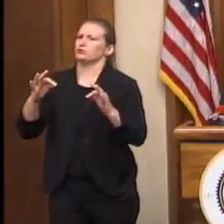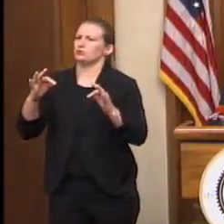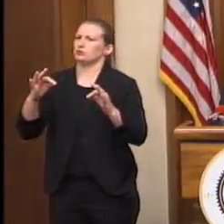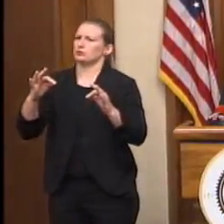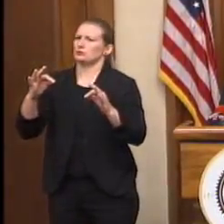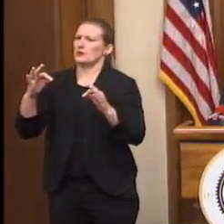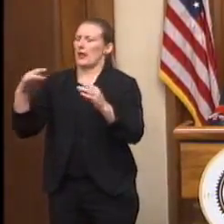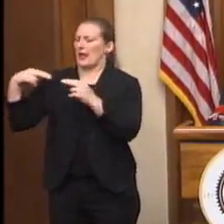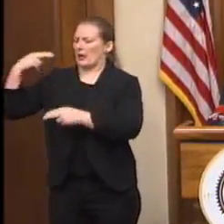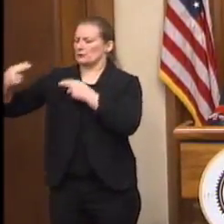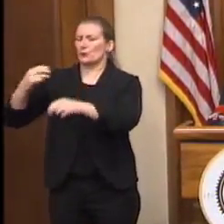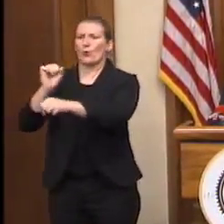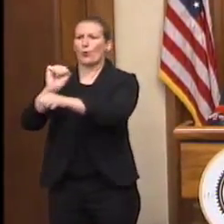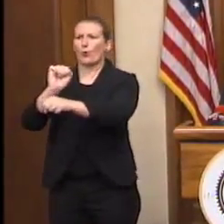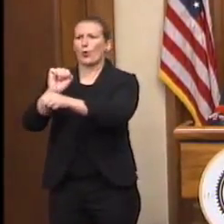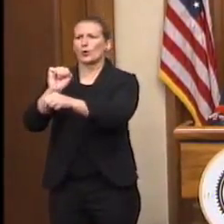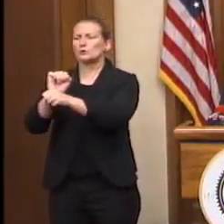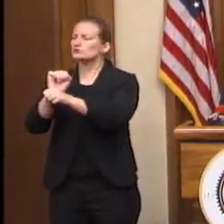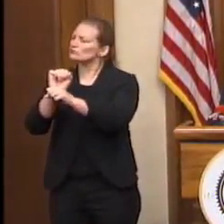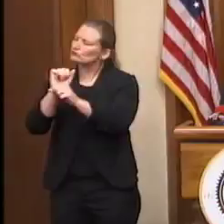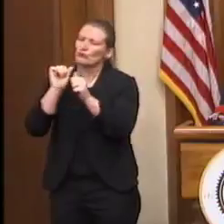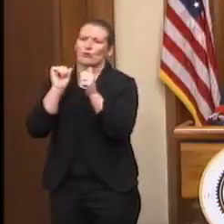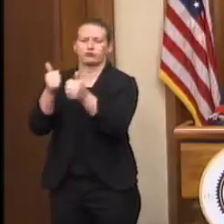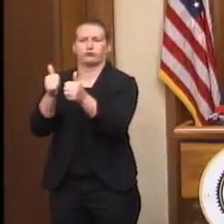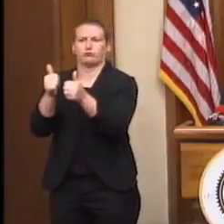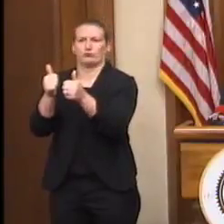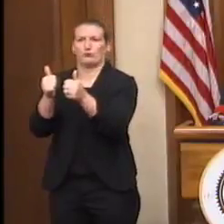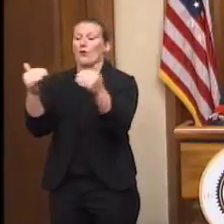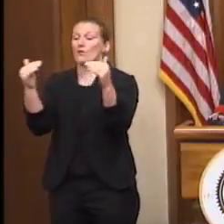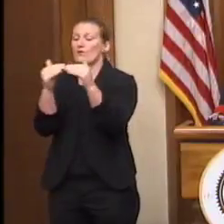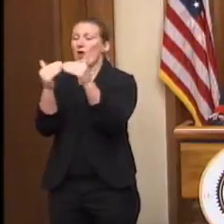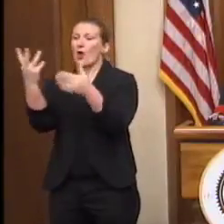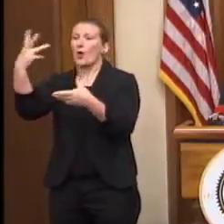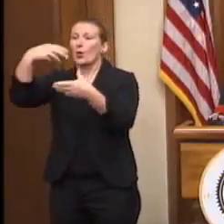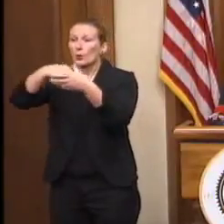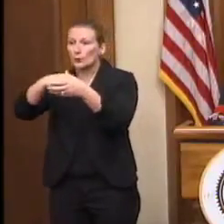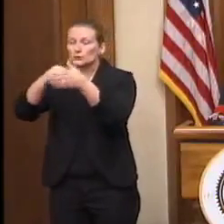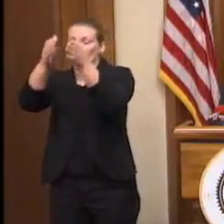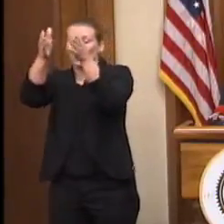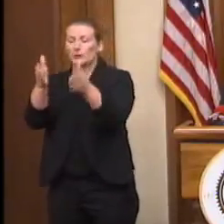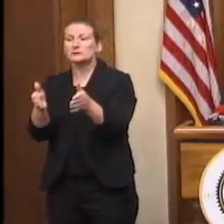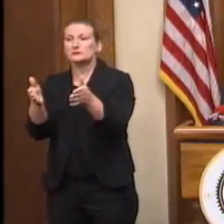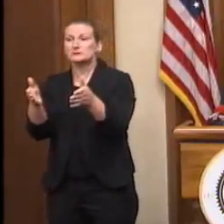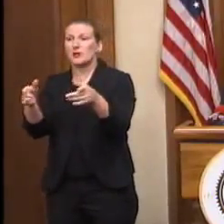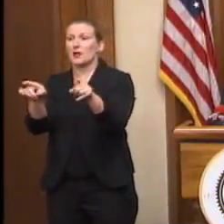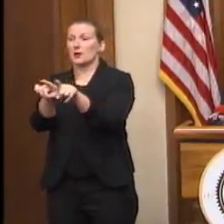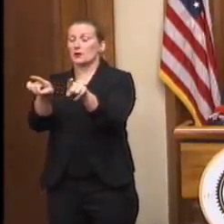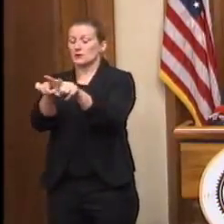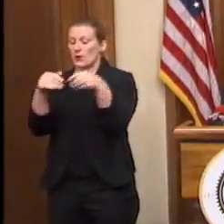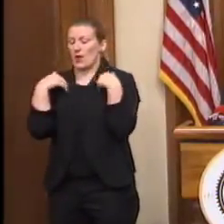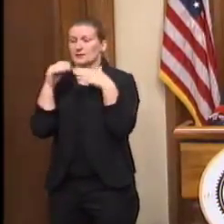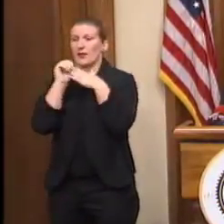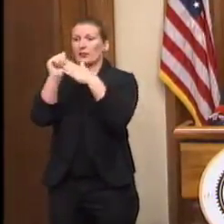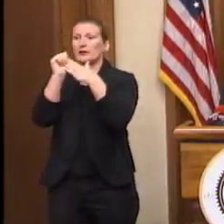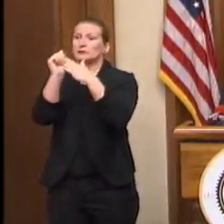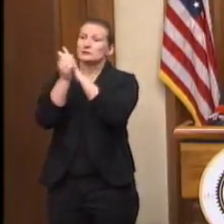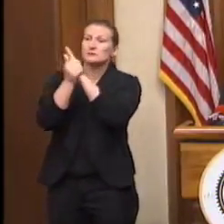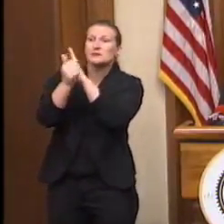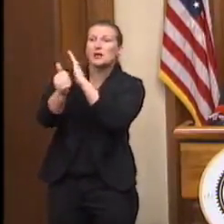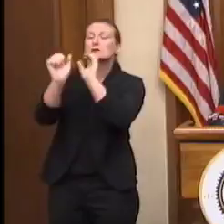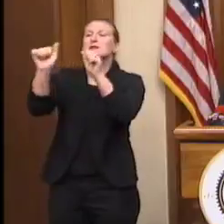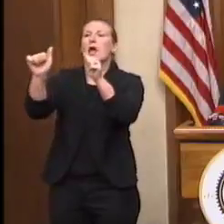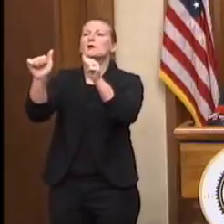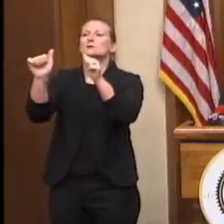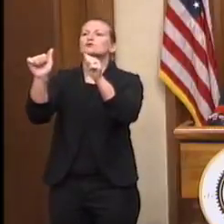good cop and a fair and inclusive individual, and who possesses the leadership skills to lead the department and to